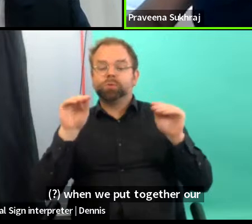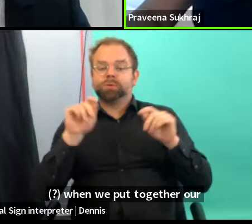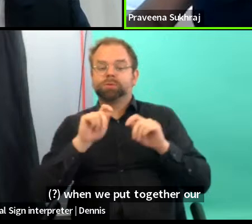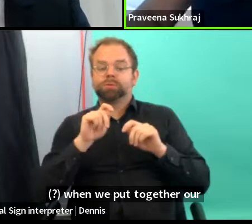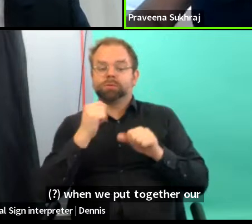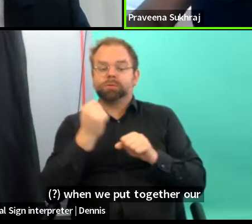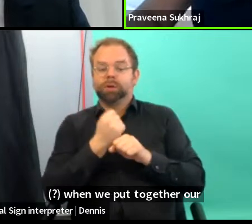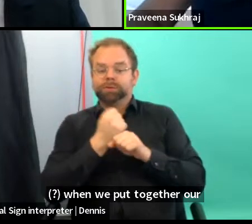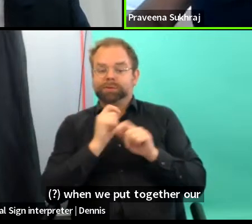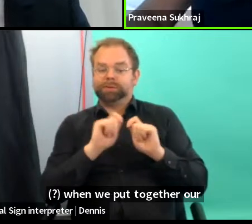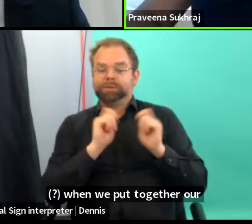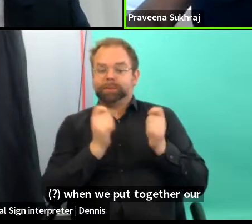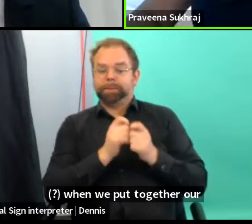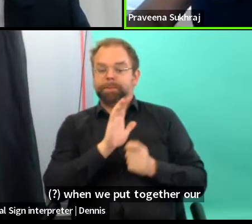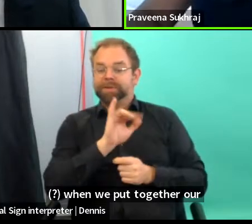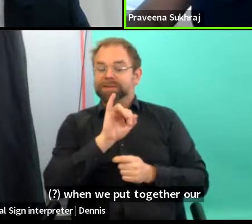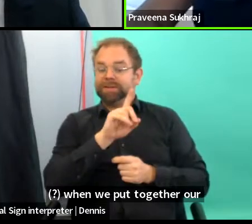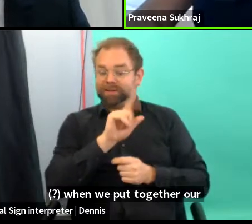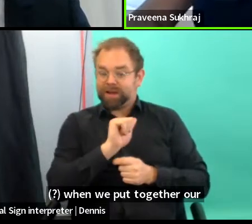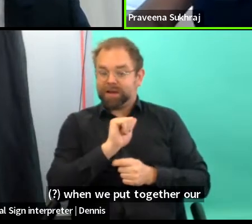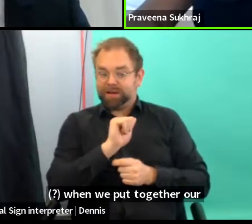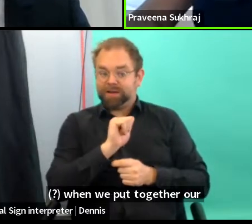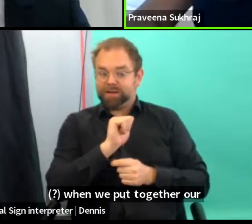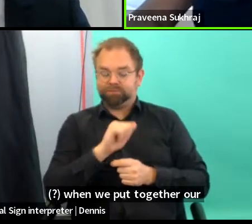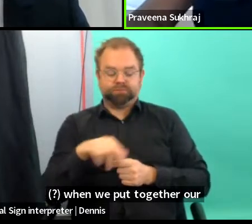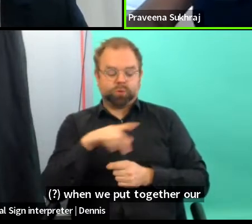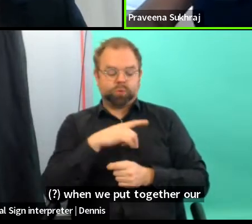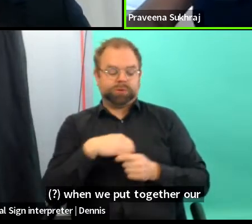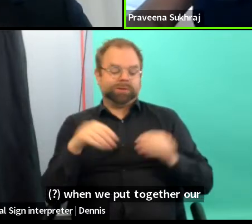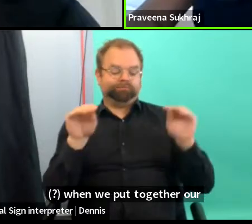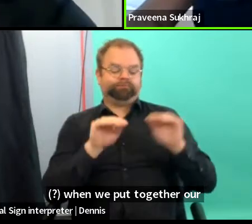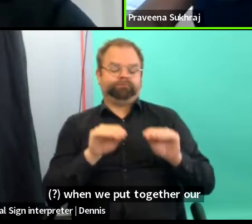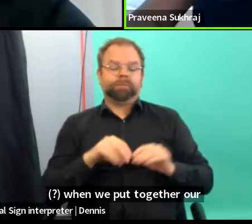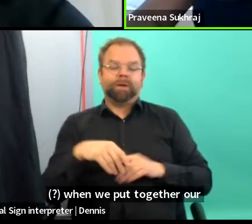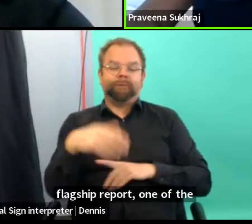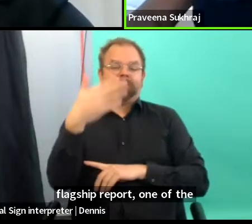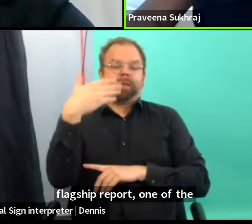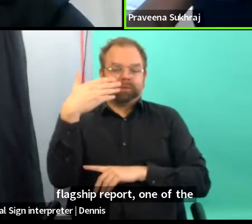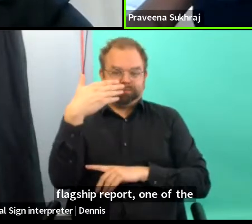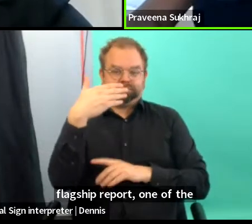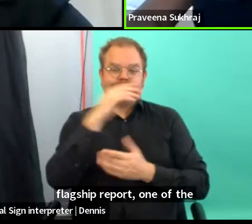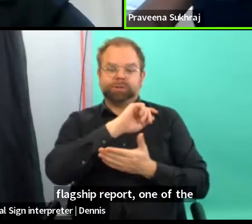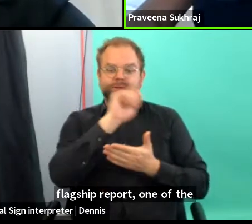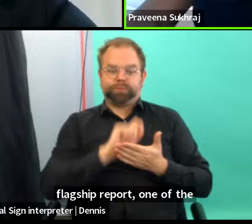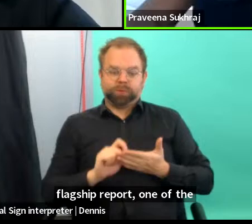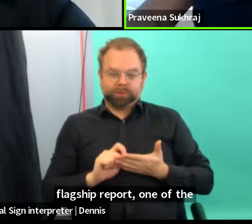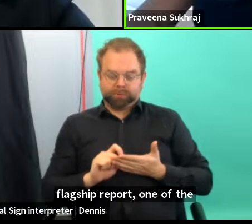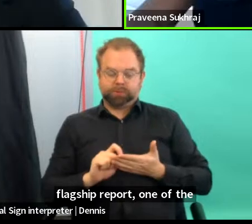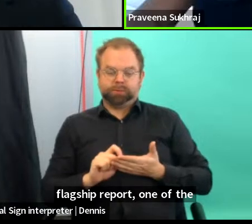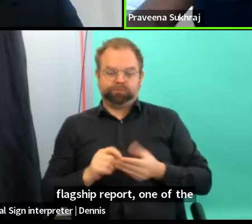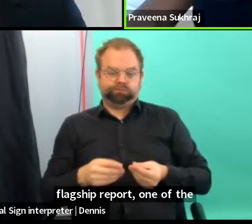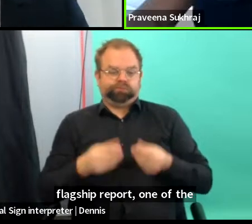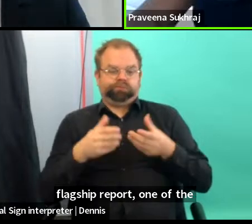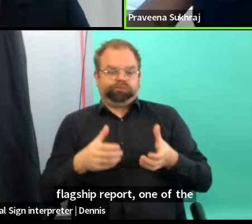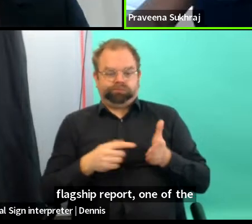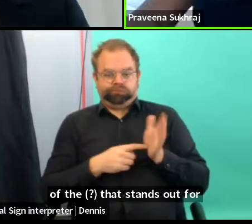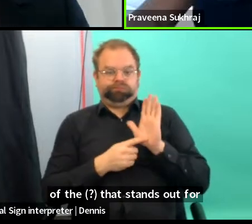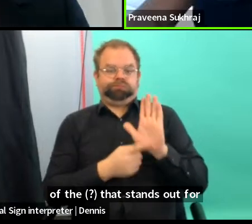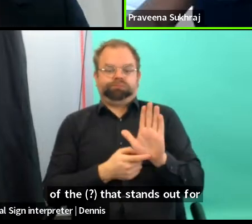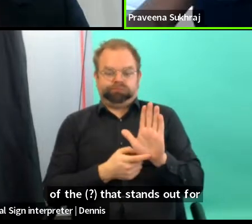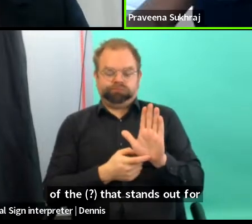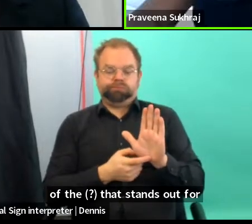one of the quotes that stands out for me, and let me just read it to you. The